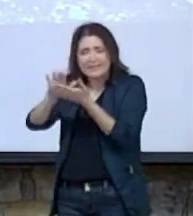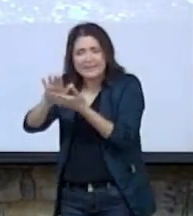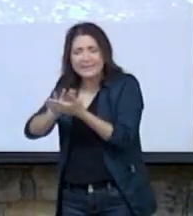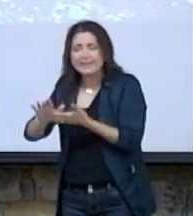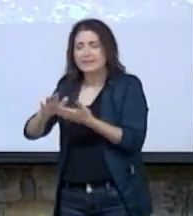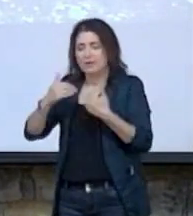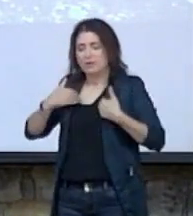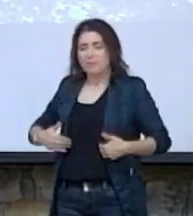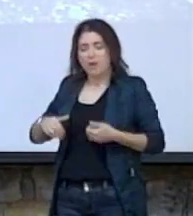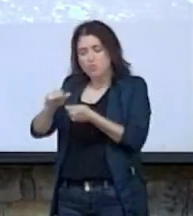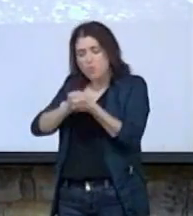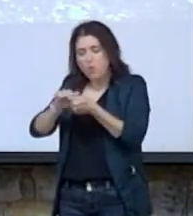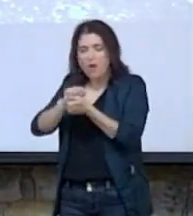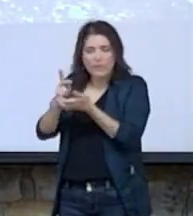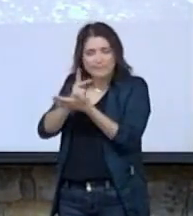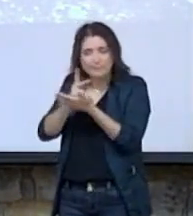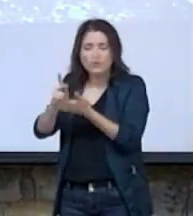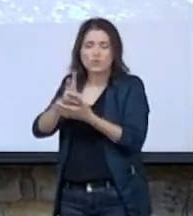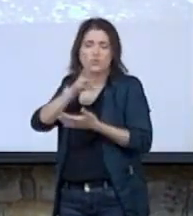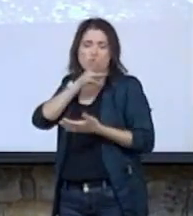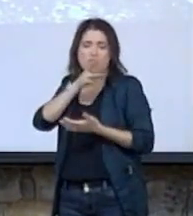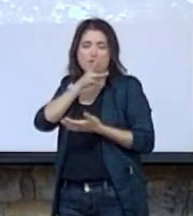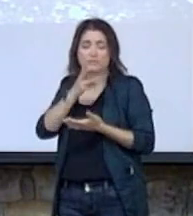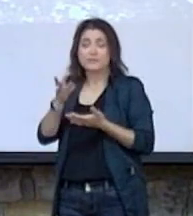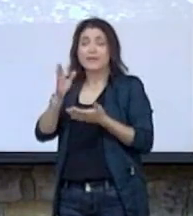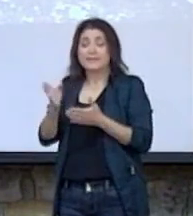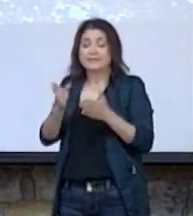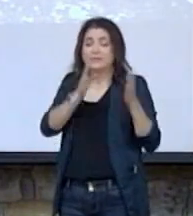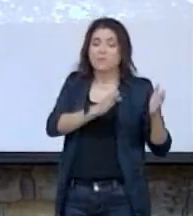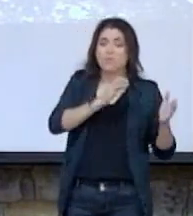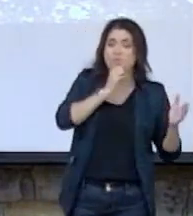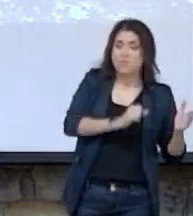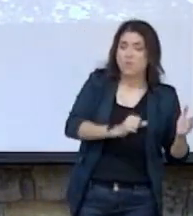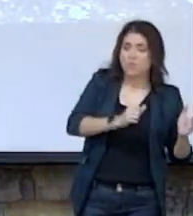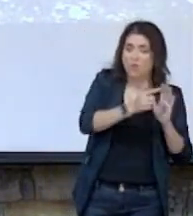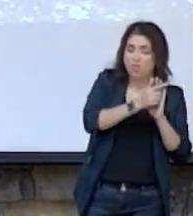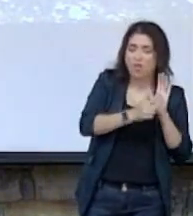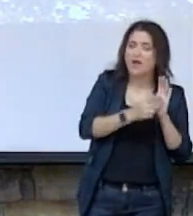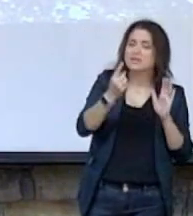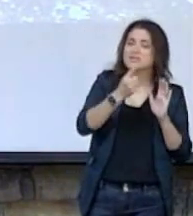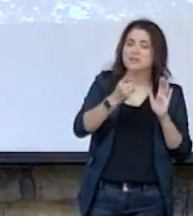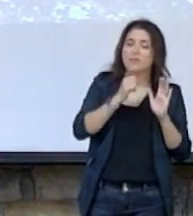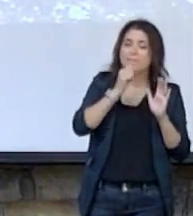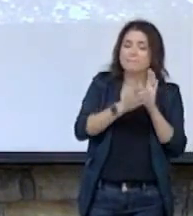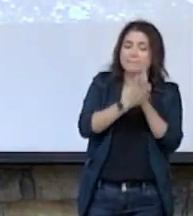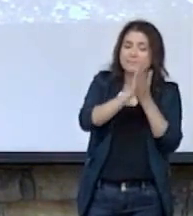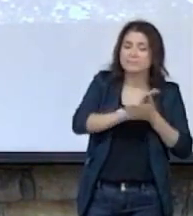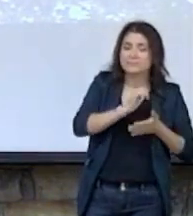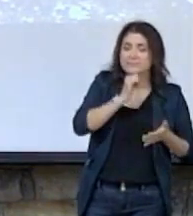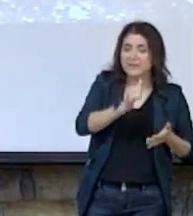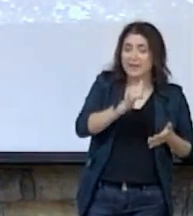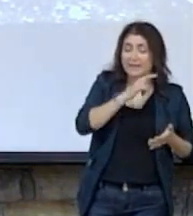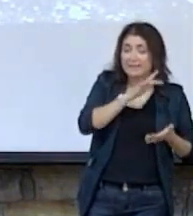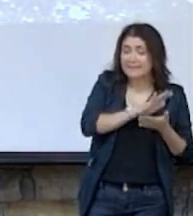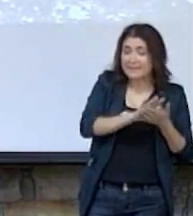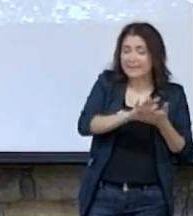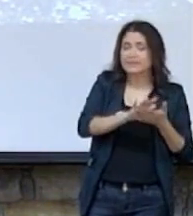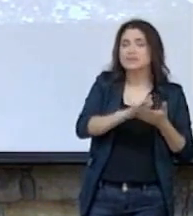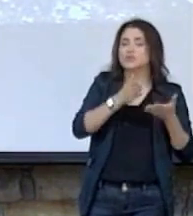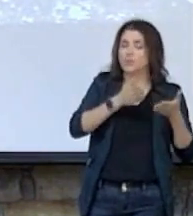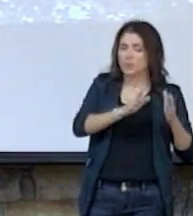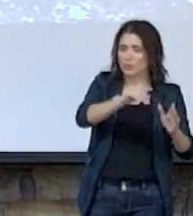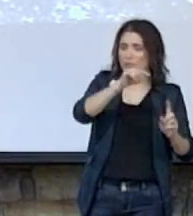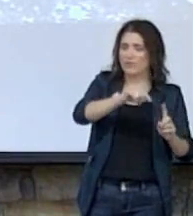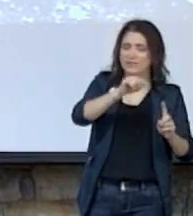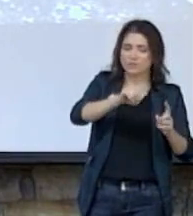water. Another way under the old law, if someone became unclean, that they might become clean, was through this